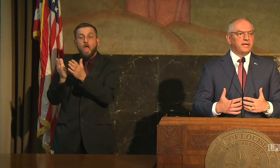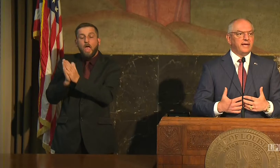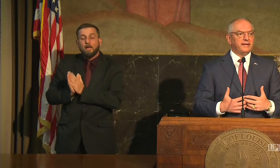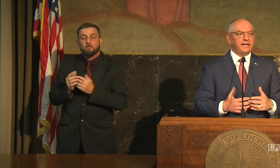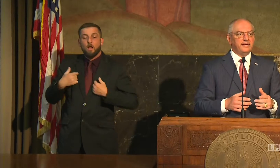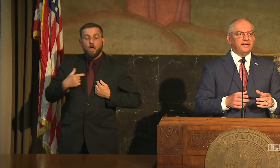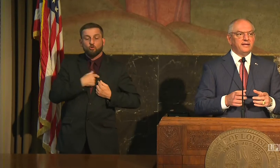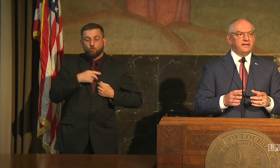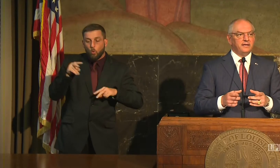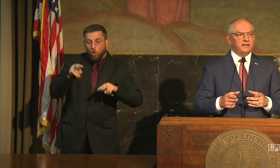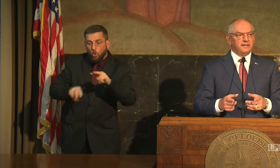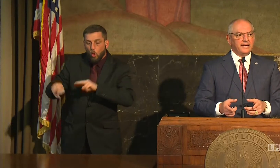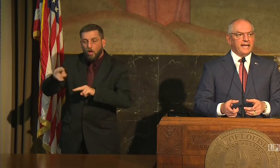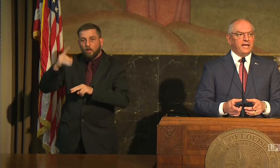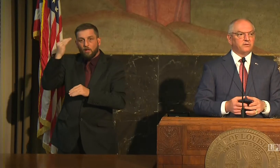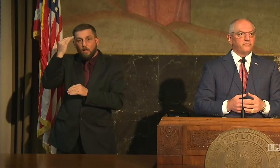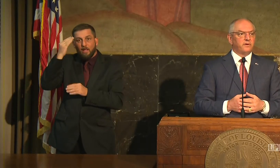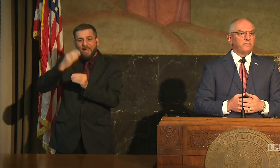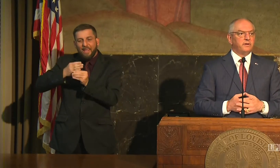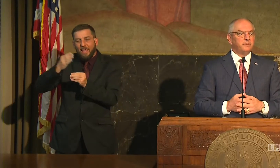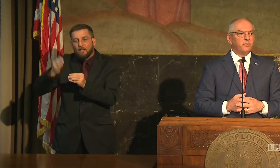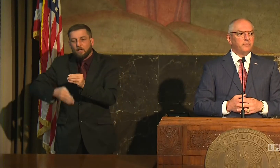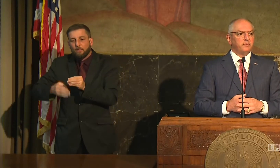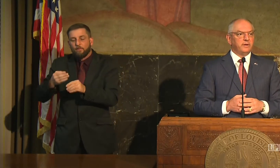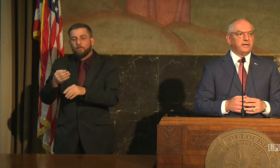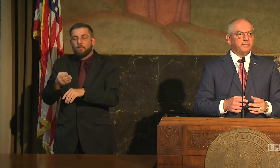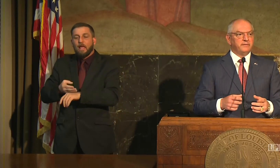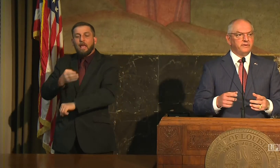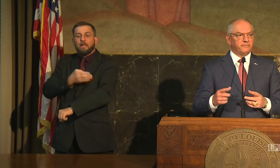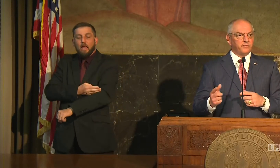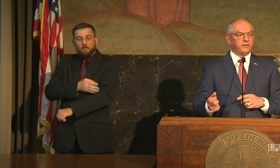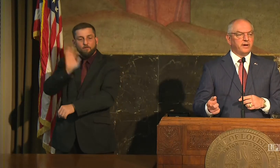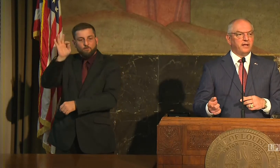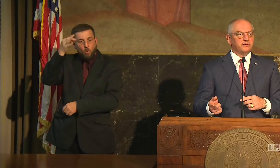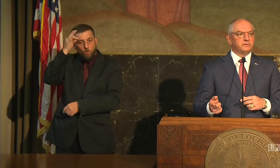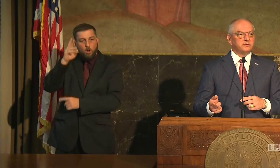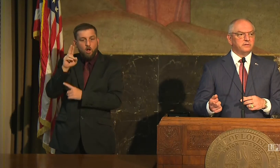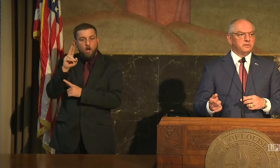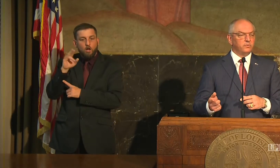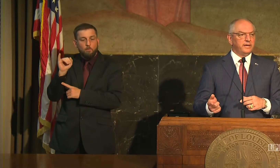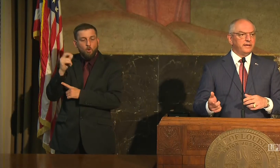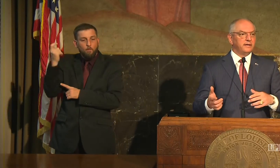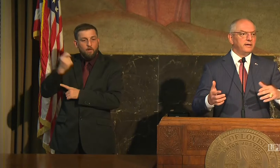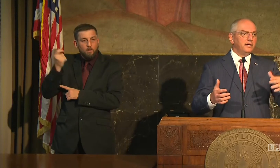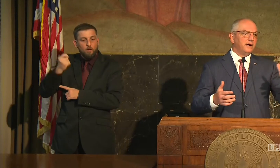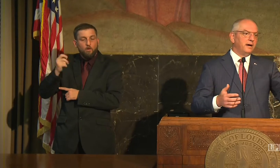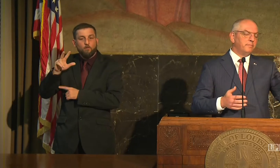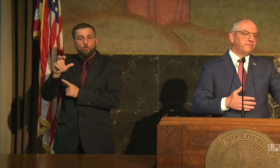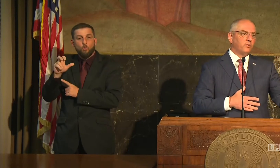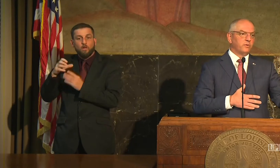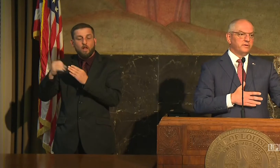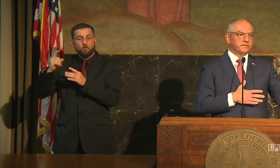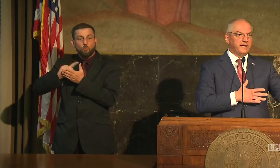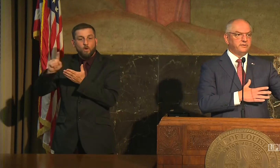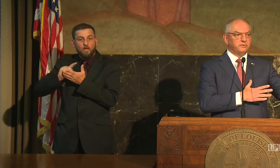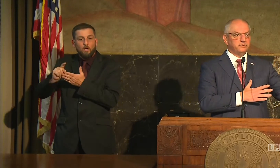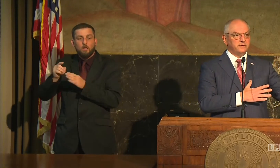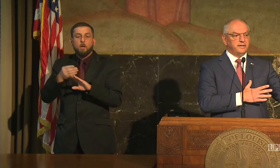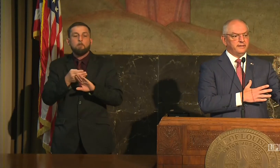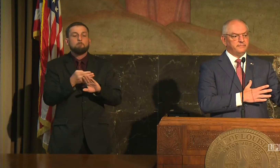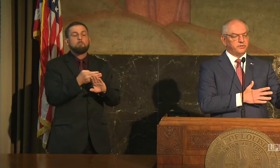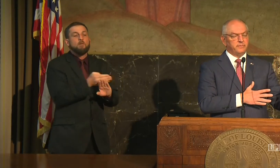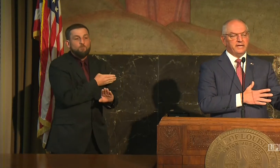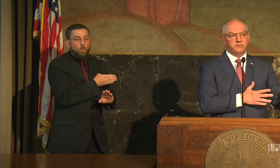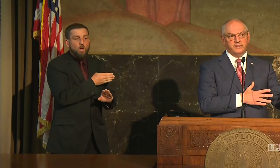take a look at ending the enhanced federal unemployment weekly benefit of $300 a week before the